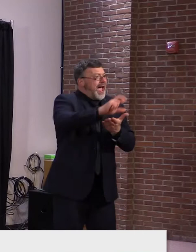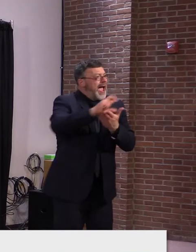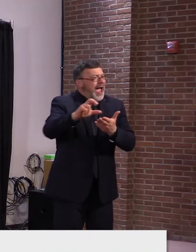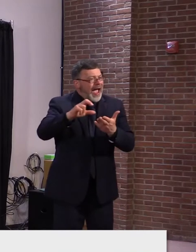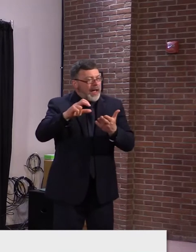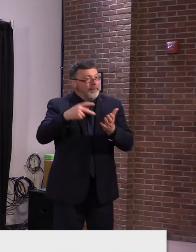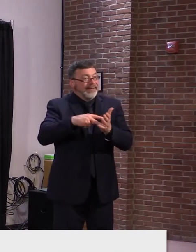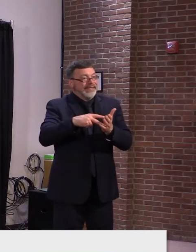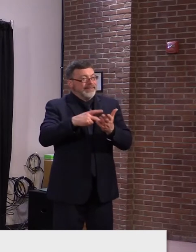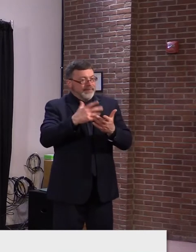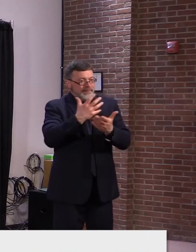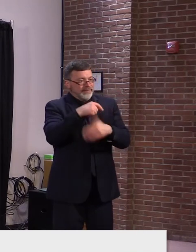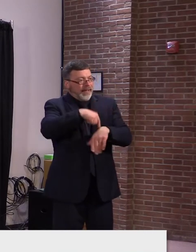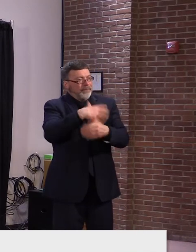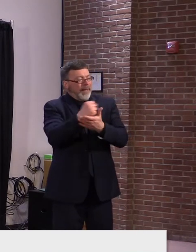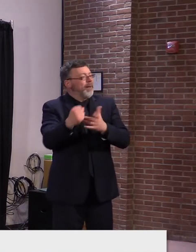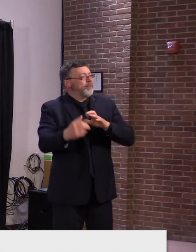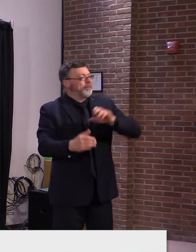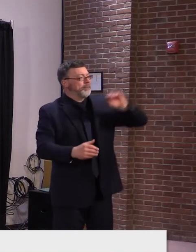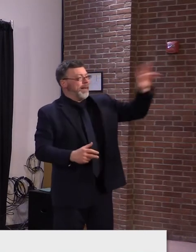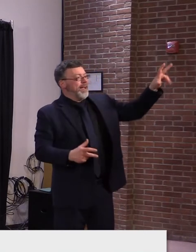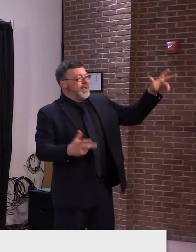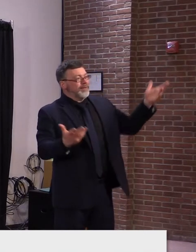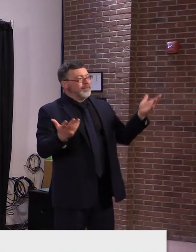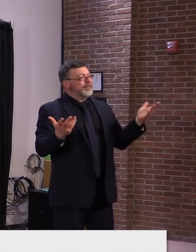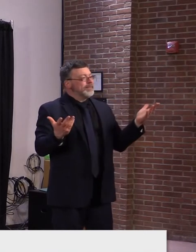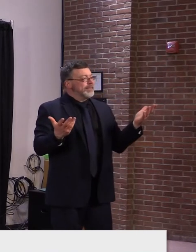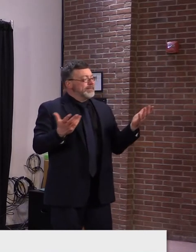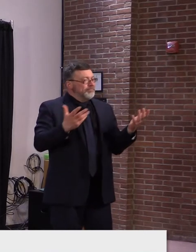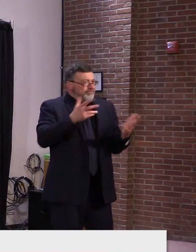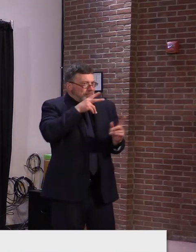Do you think that has left people who could have used it